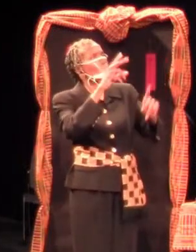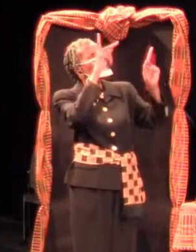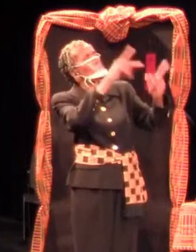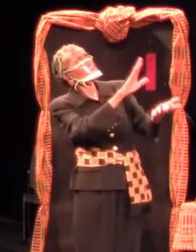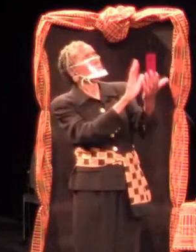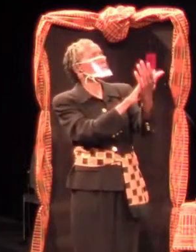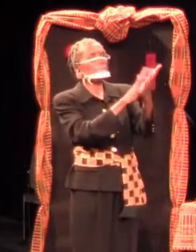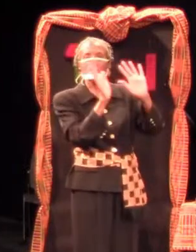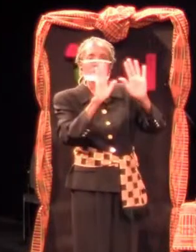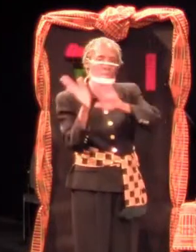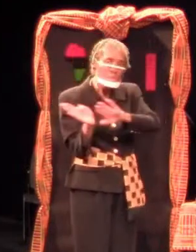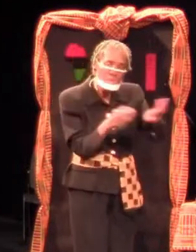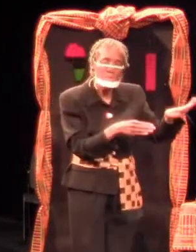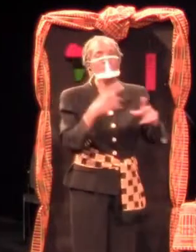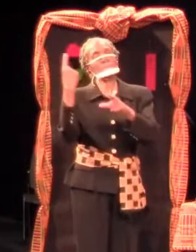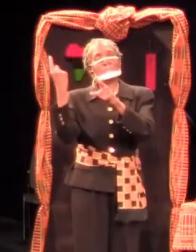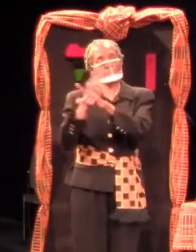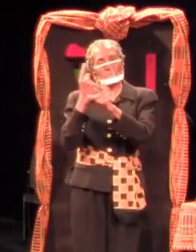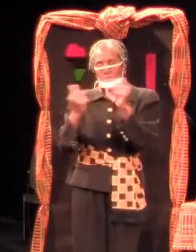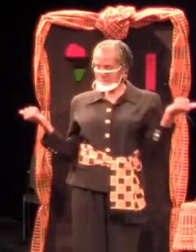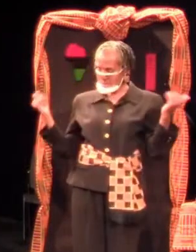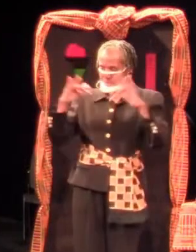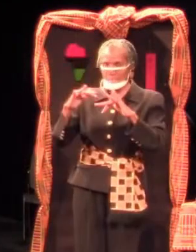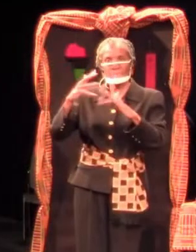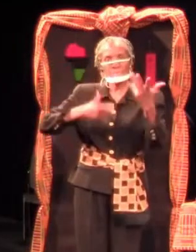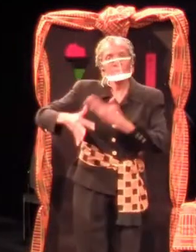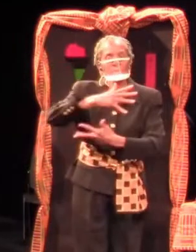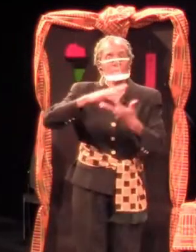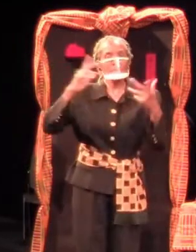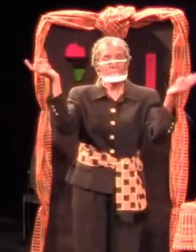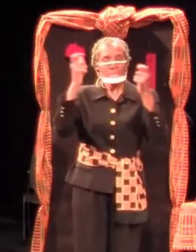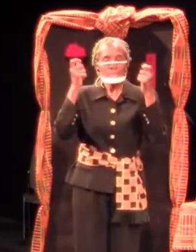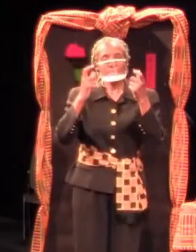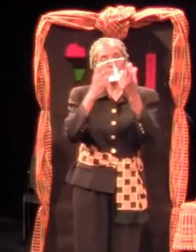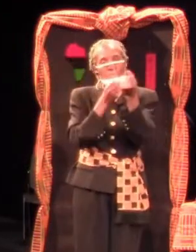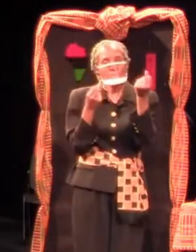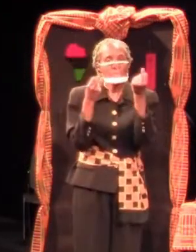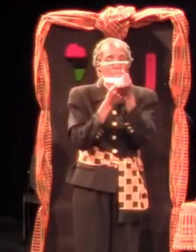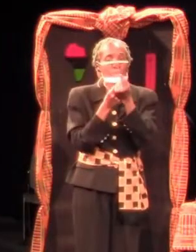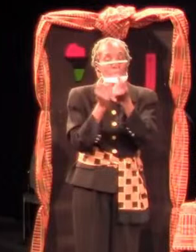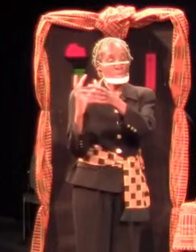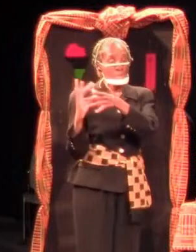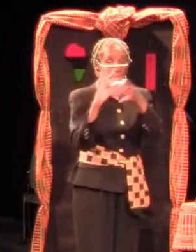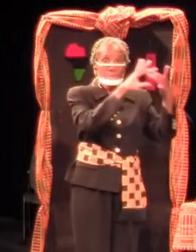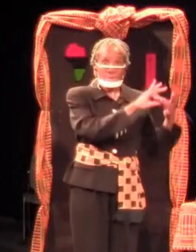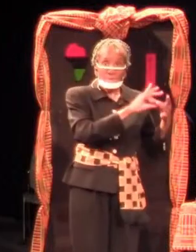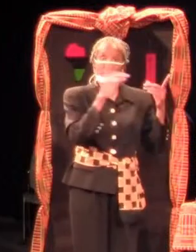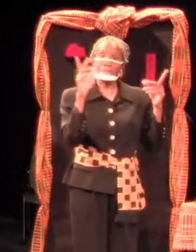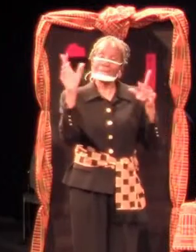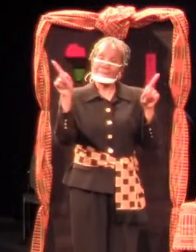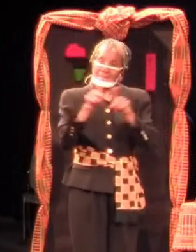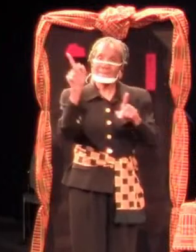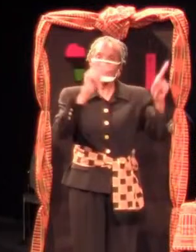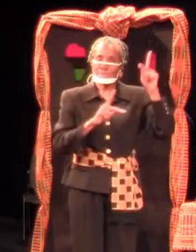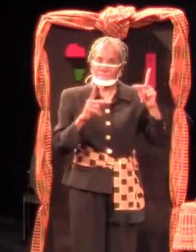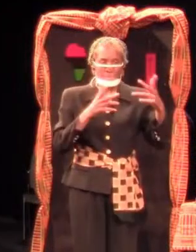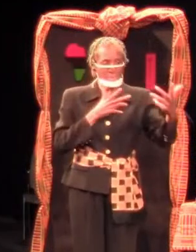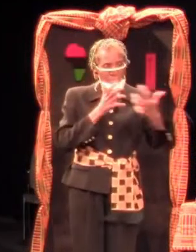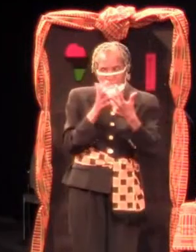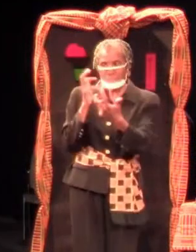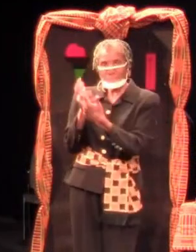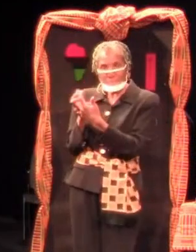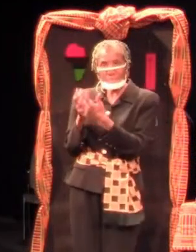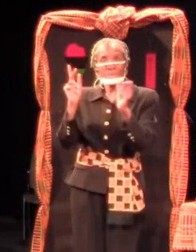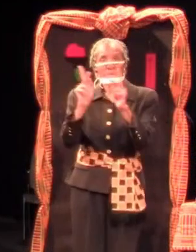created to serve as a regular communal celebration which reaffirmed and reinforced the bonds between us as a people. Kwanzaa